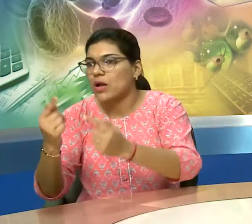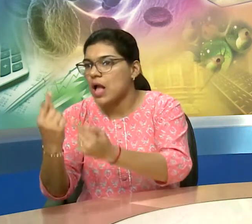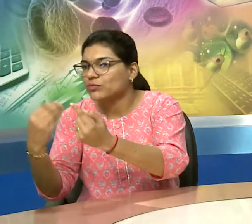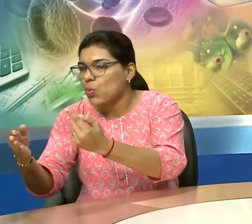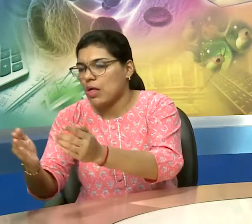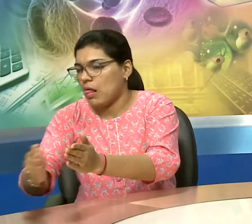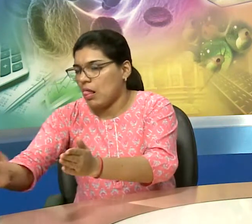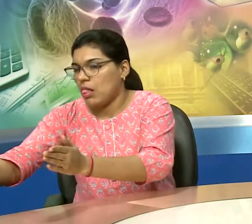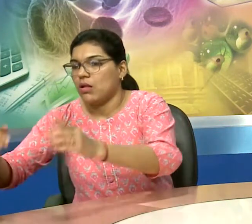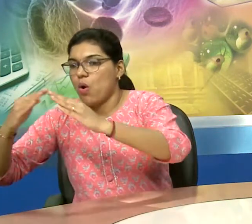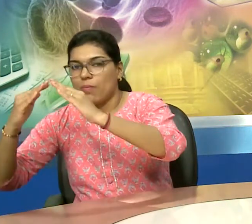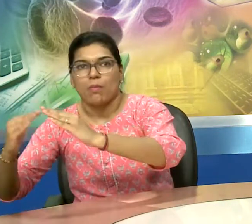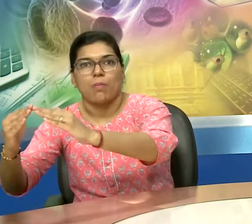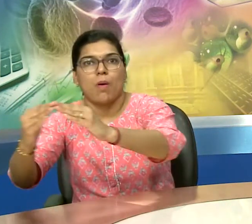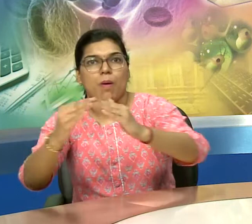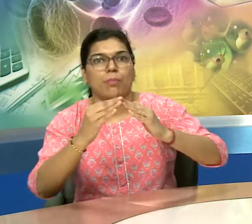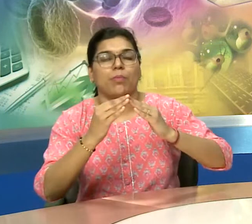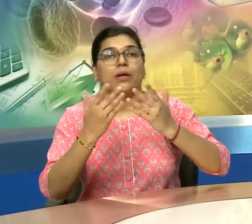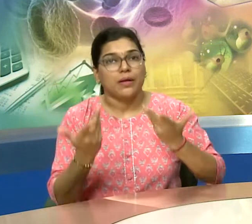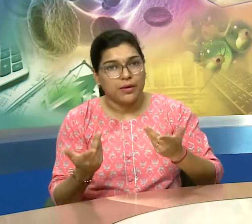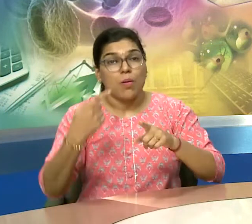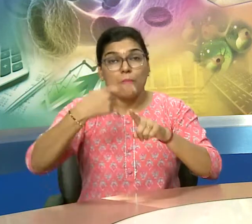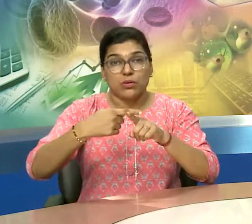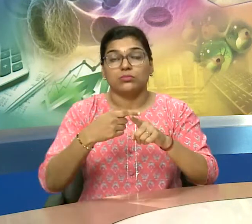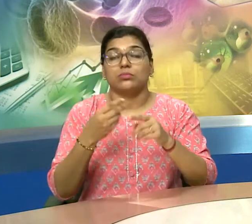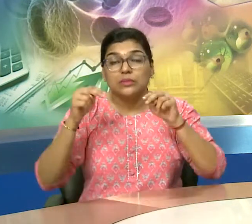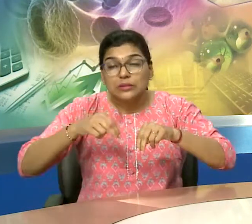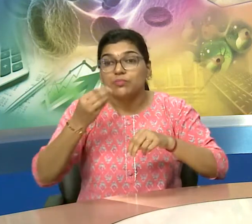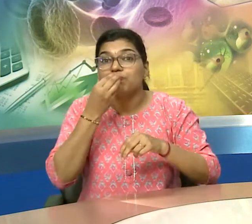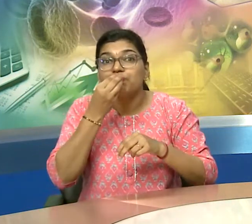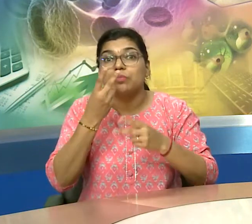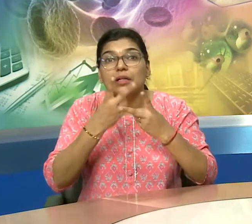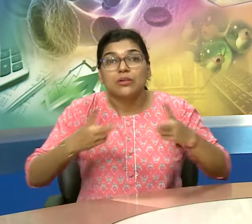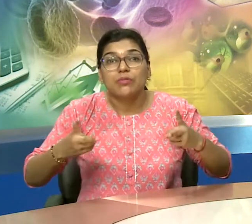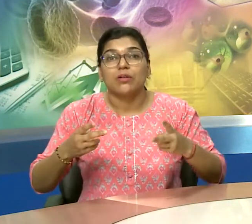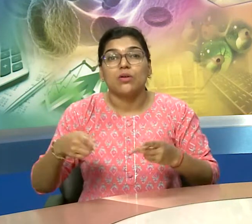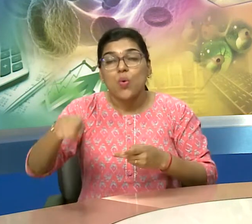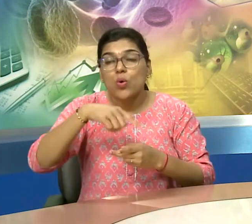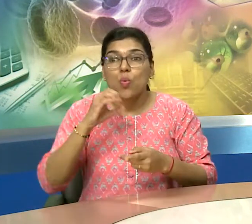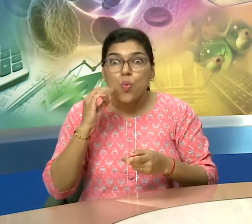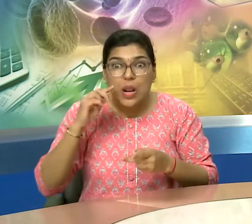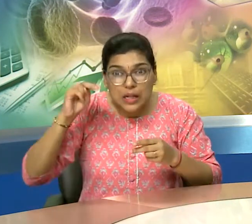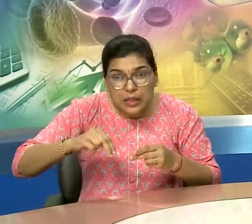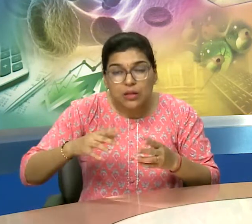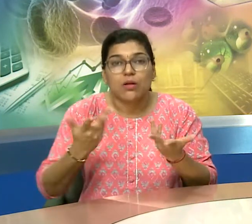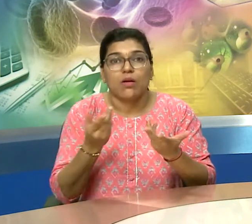population will grow, they all will need more space, more houses, more commodity, more